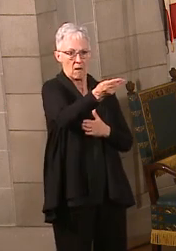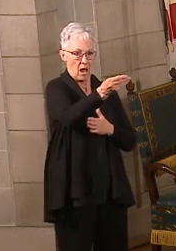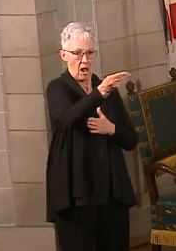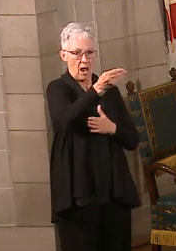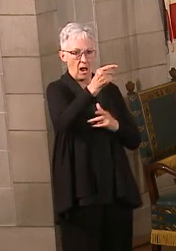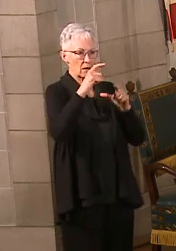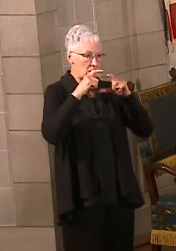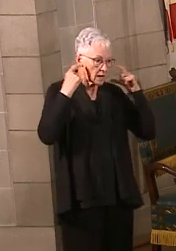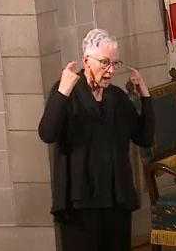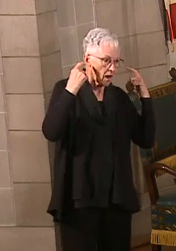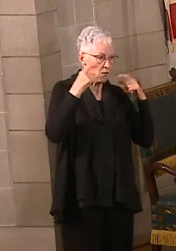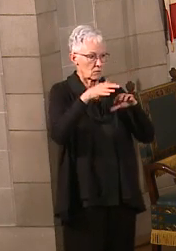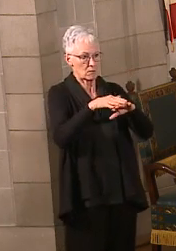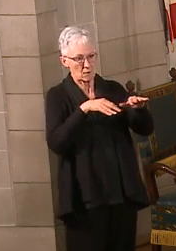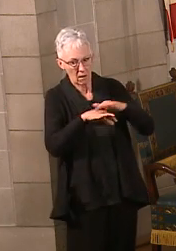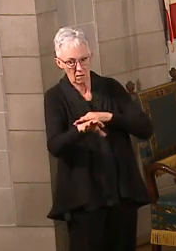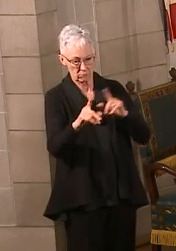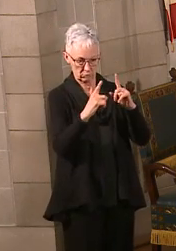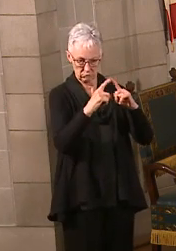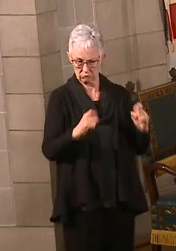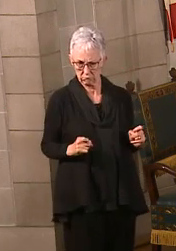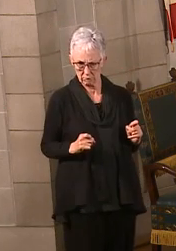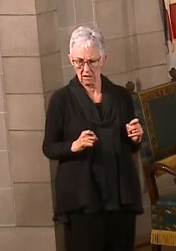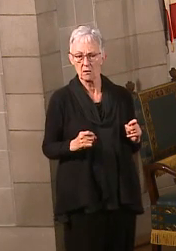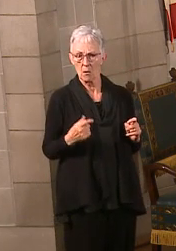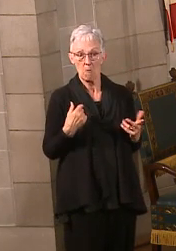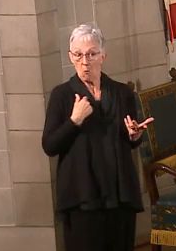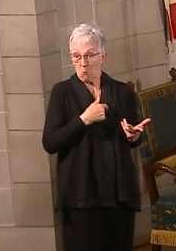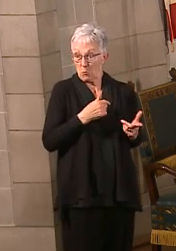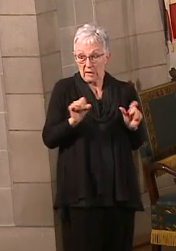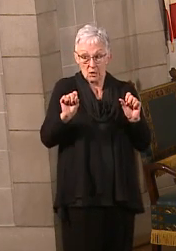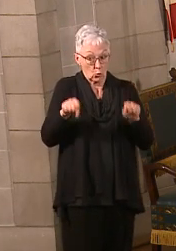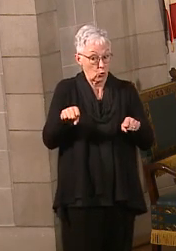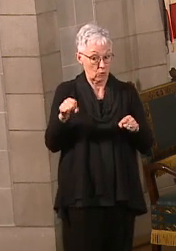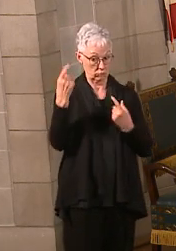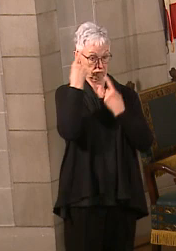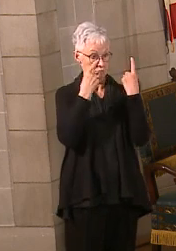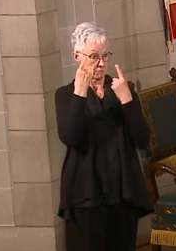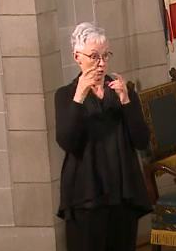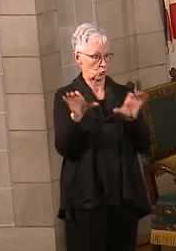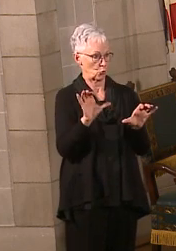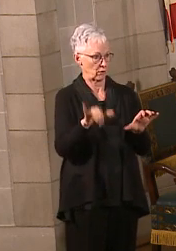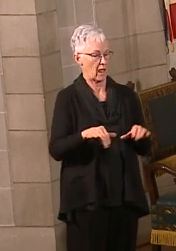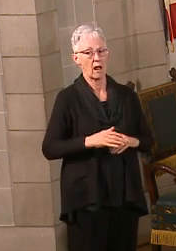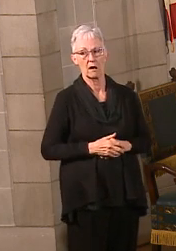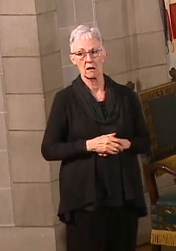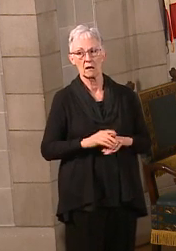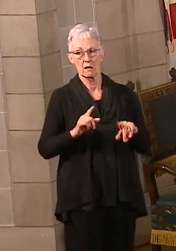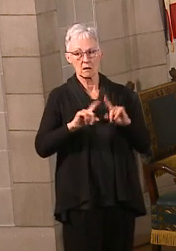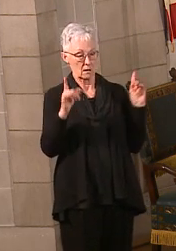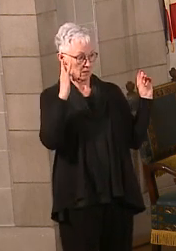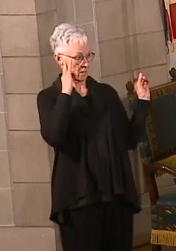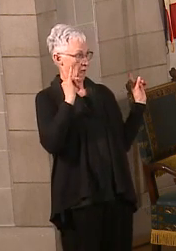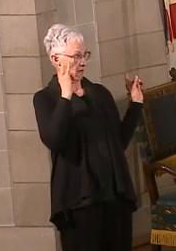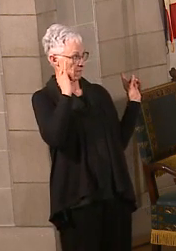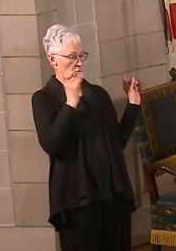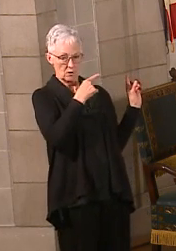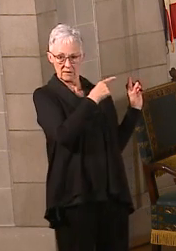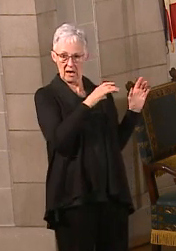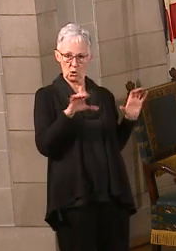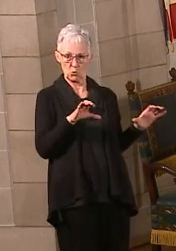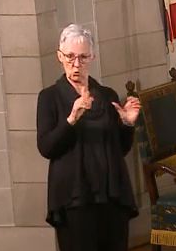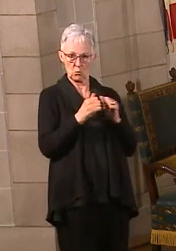get PPE into the state. And while kind of analogous to what California is doing with other states, we're doing